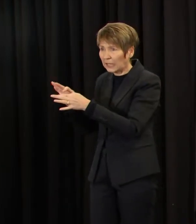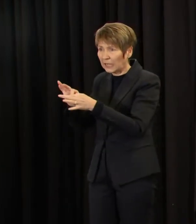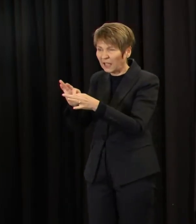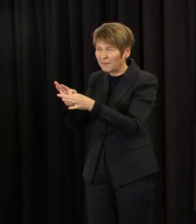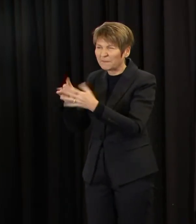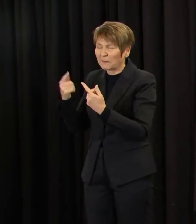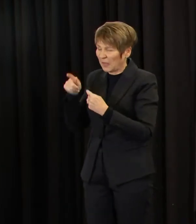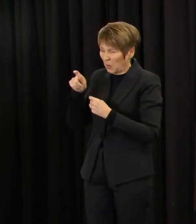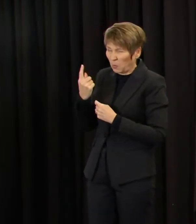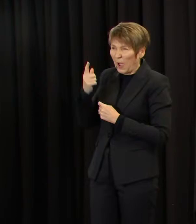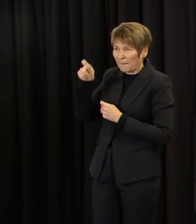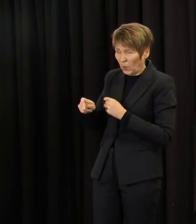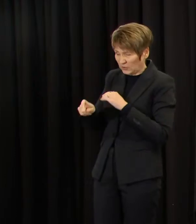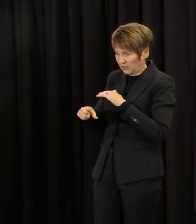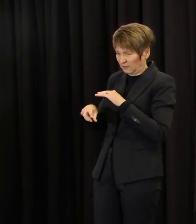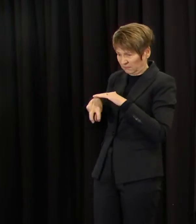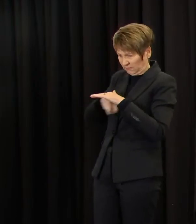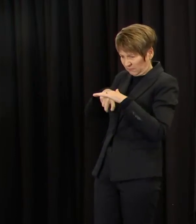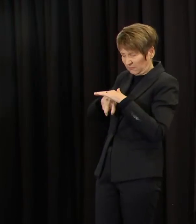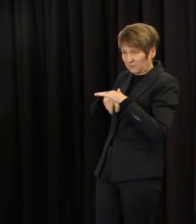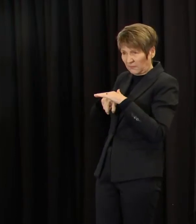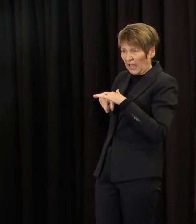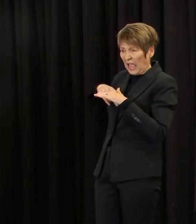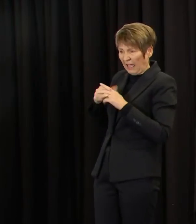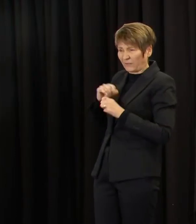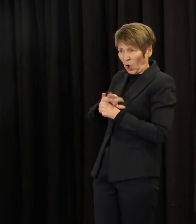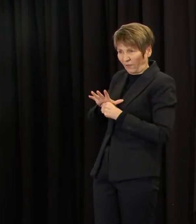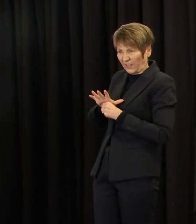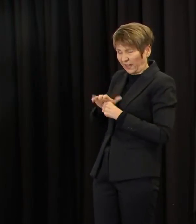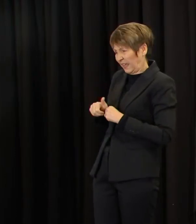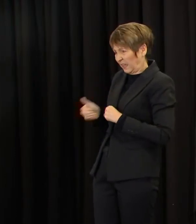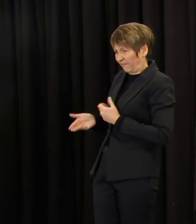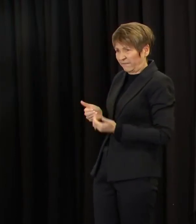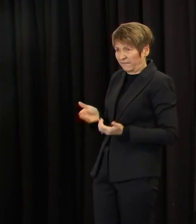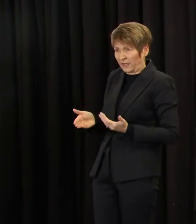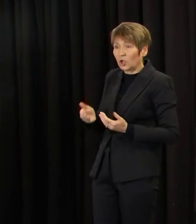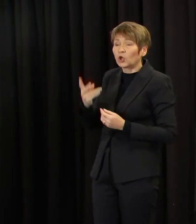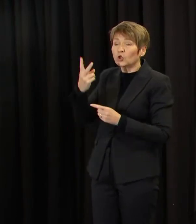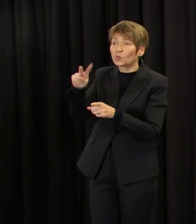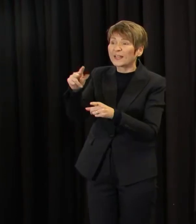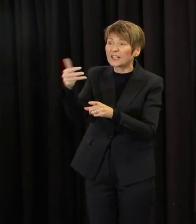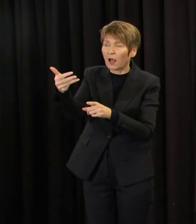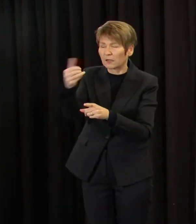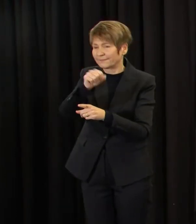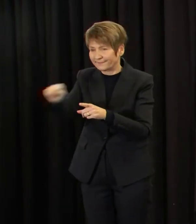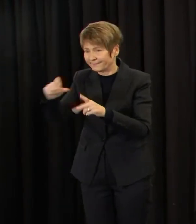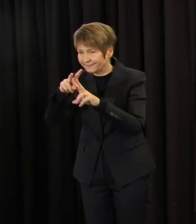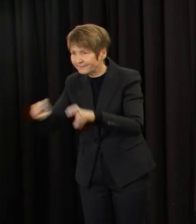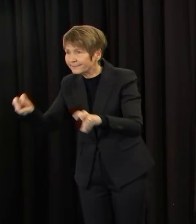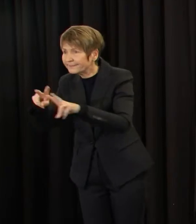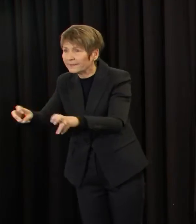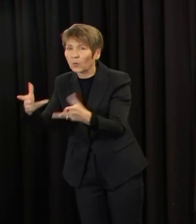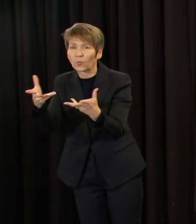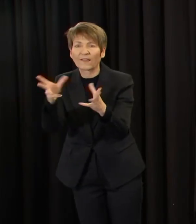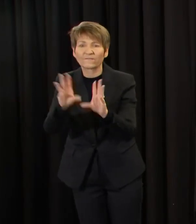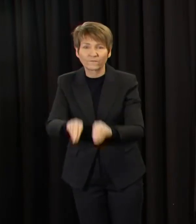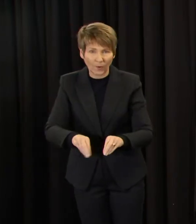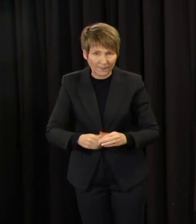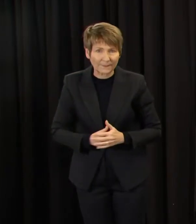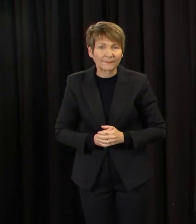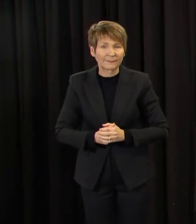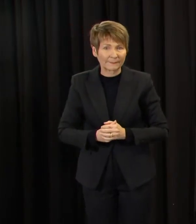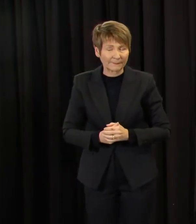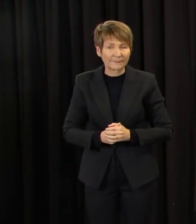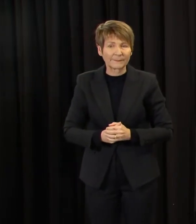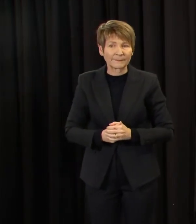contacts, primary close contacts to individual cases, and there are 29 cases still under investigation. As the Premier's indicated, I can